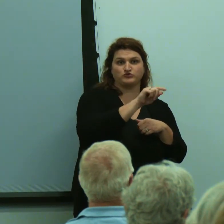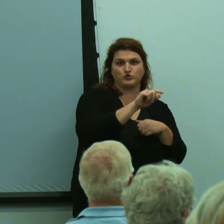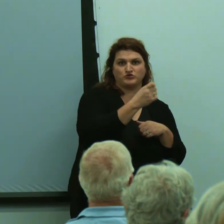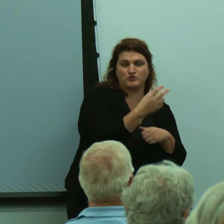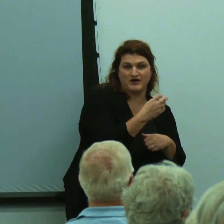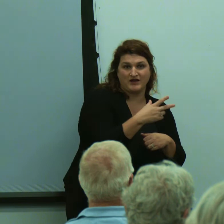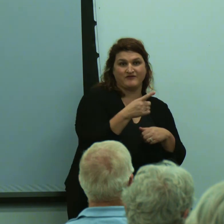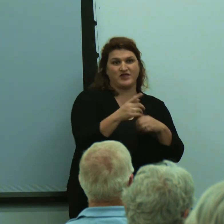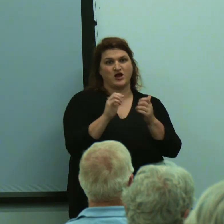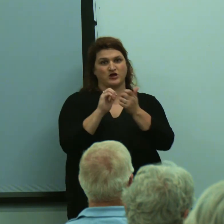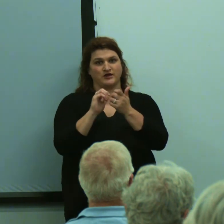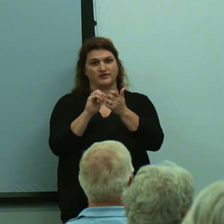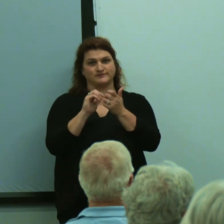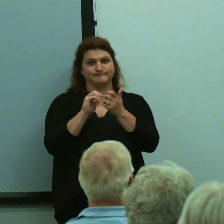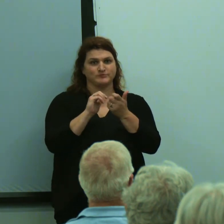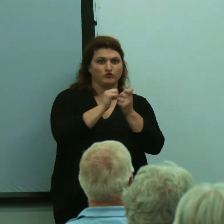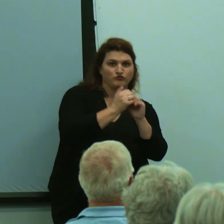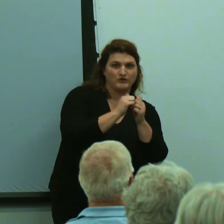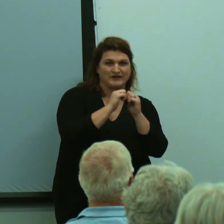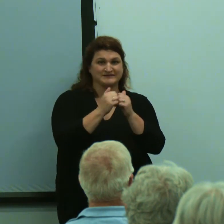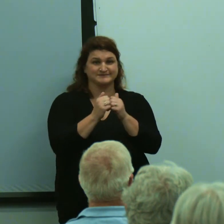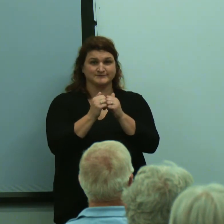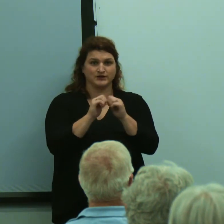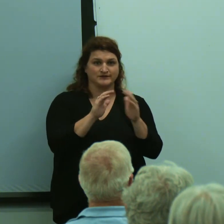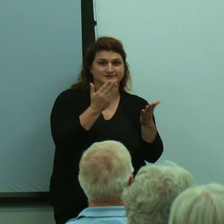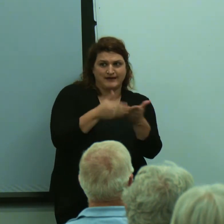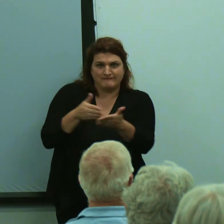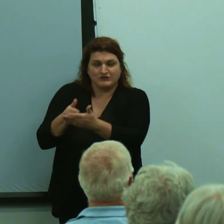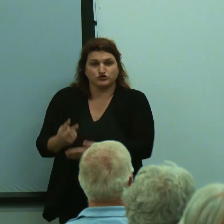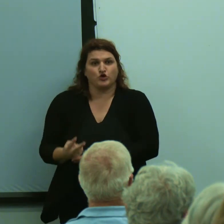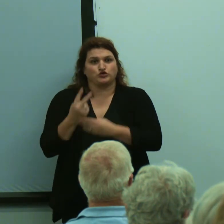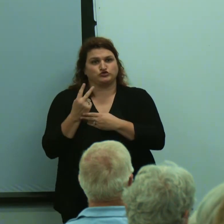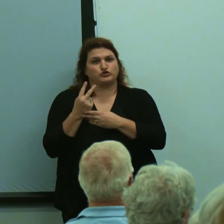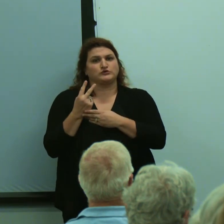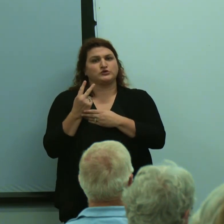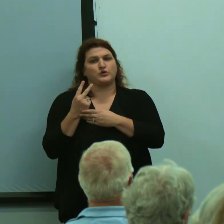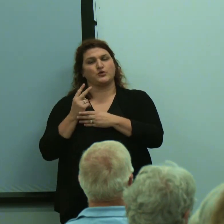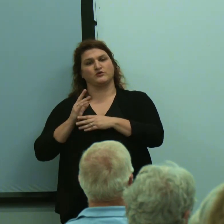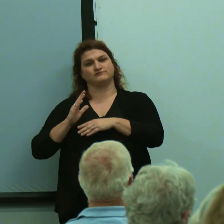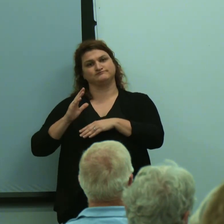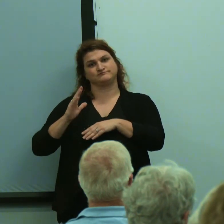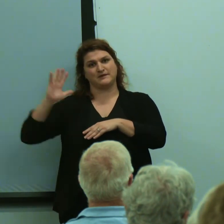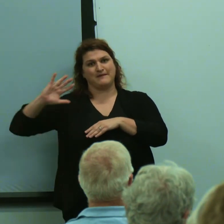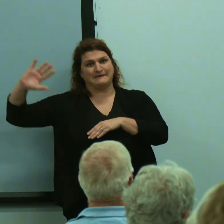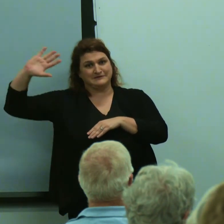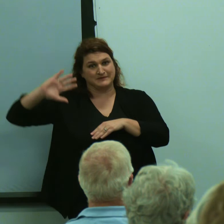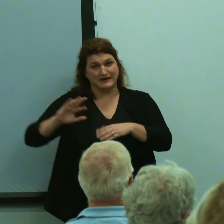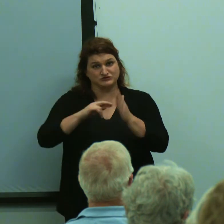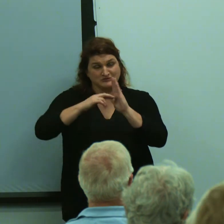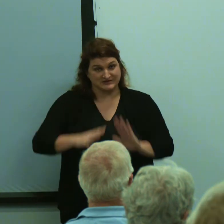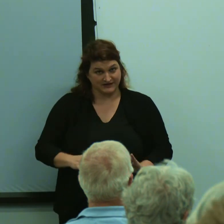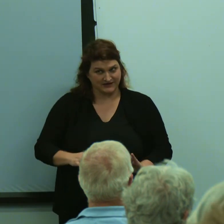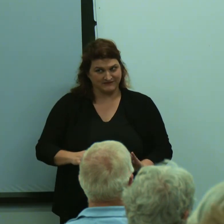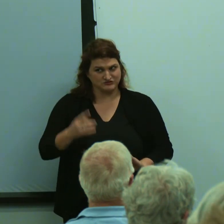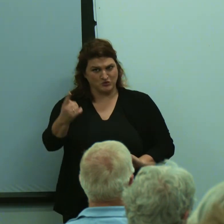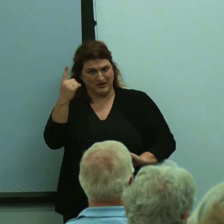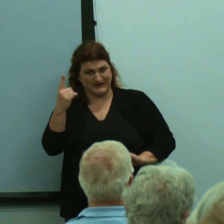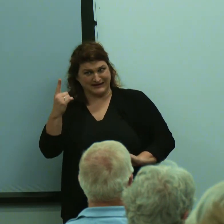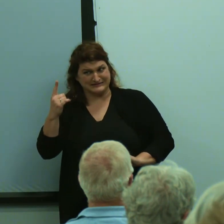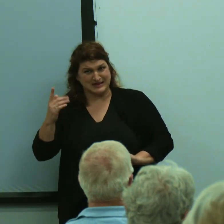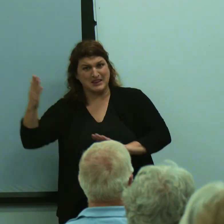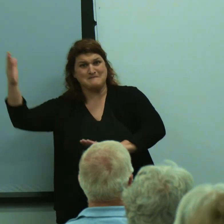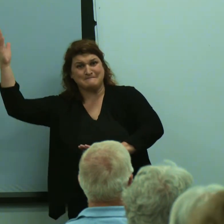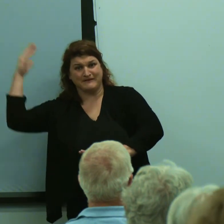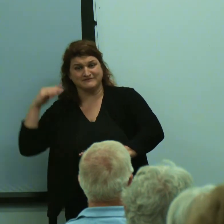running against two incumbents, the other incumbent being the son of the governor. So what's going to happen? They're going to win.